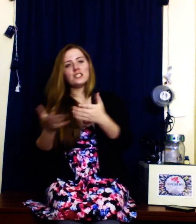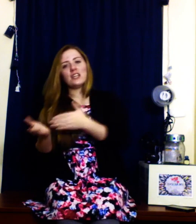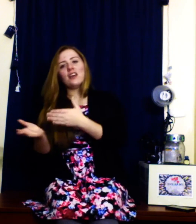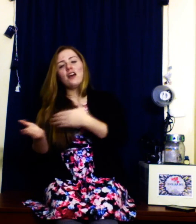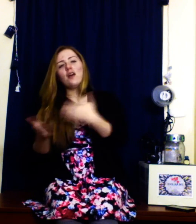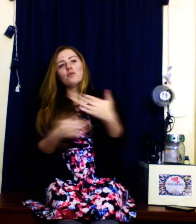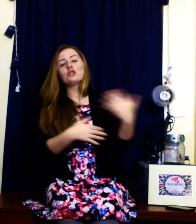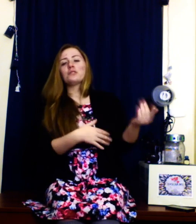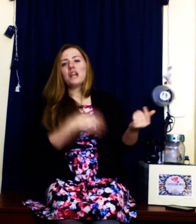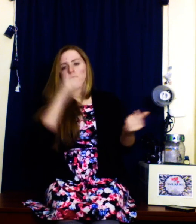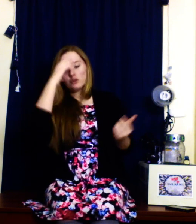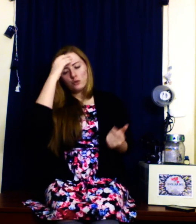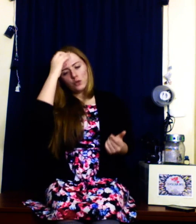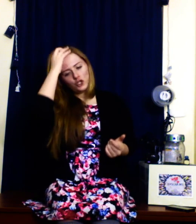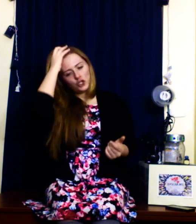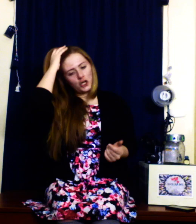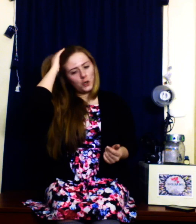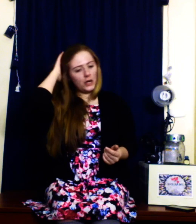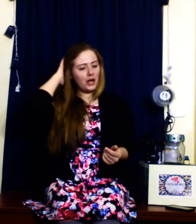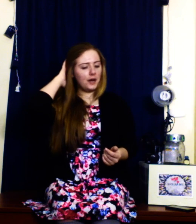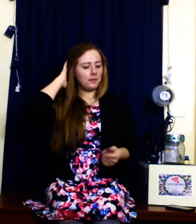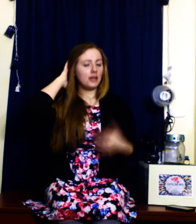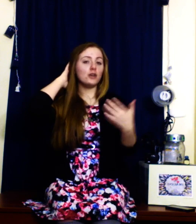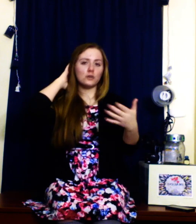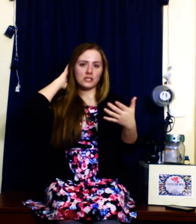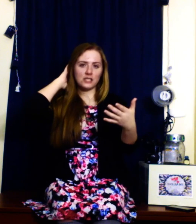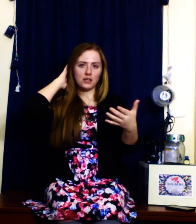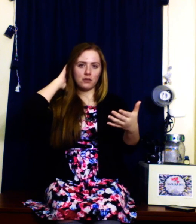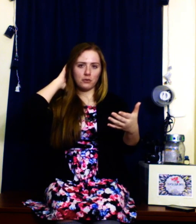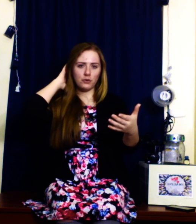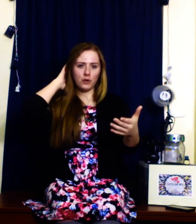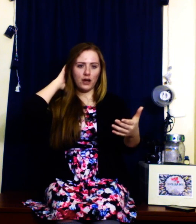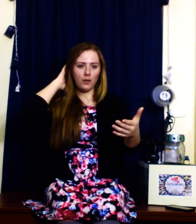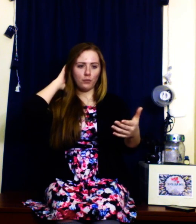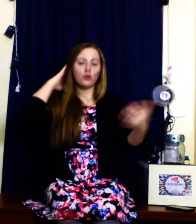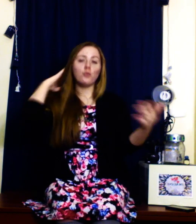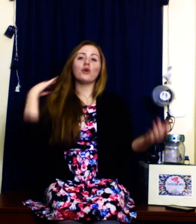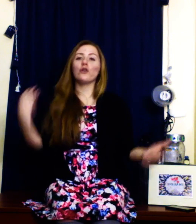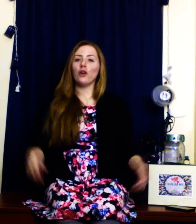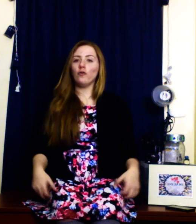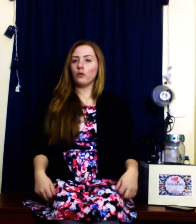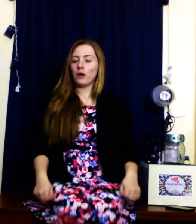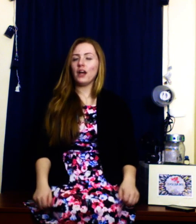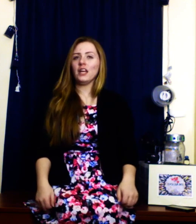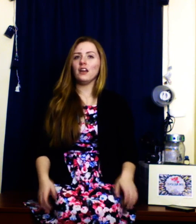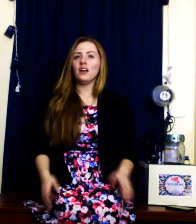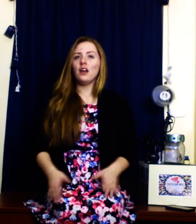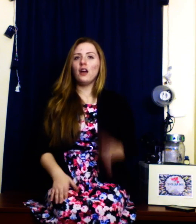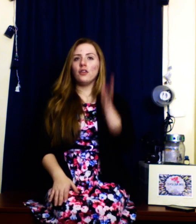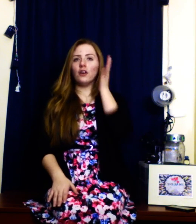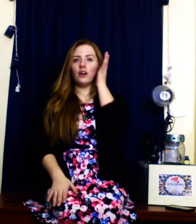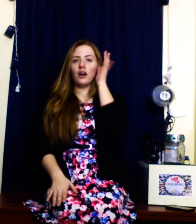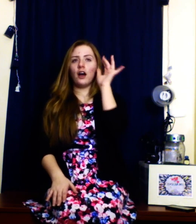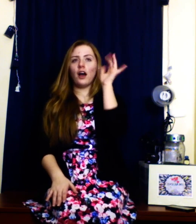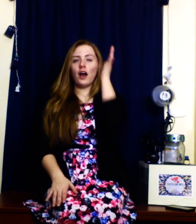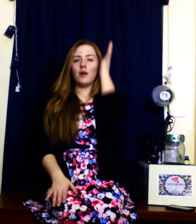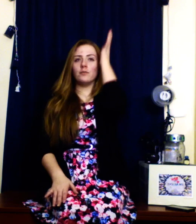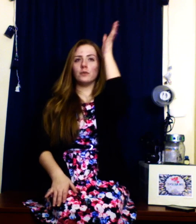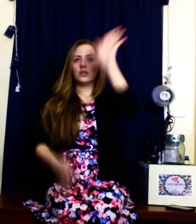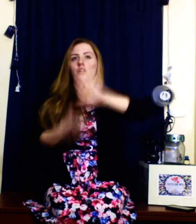see multiple times through the show. I know you'll see it through the word of your body, the I'm